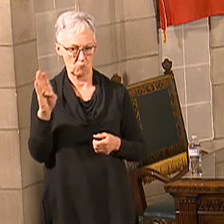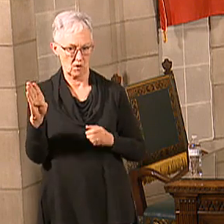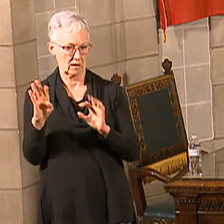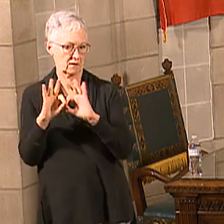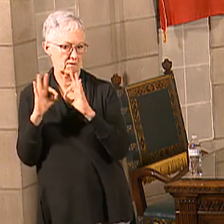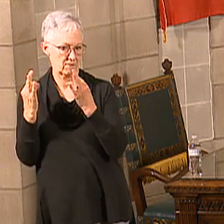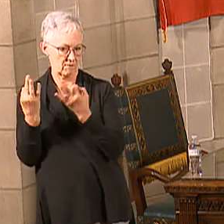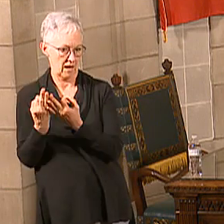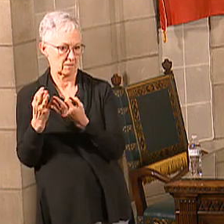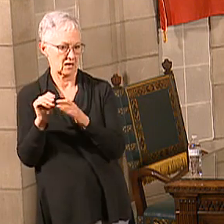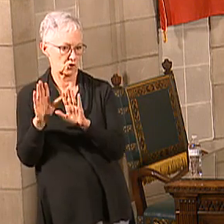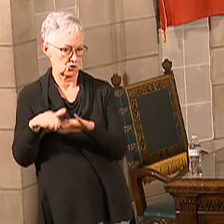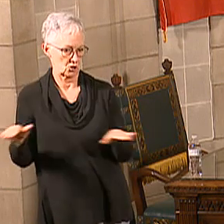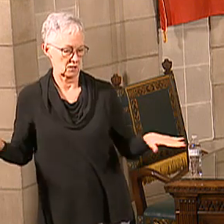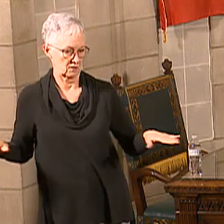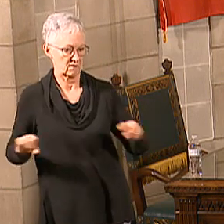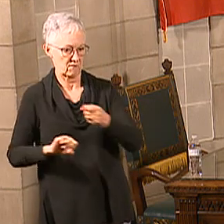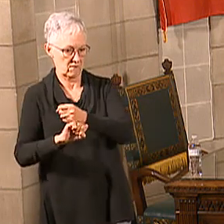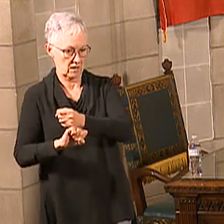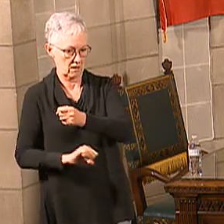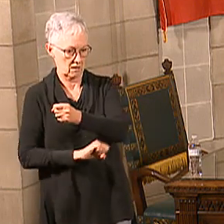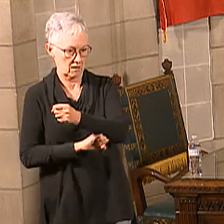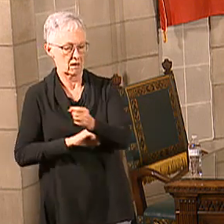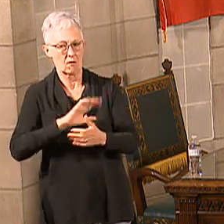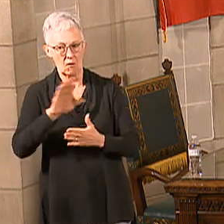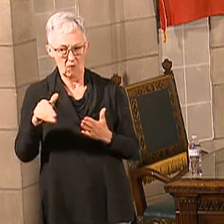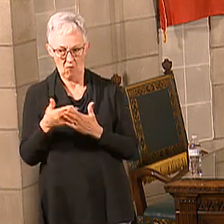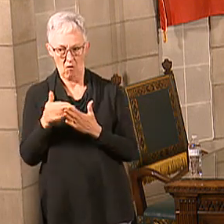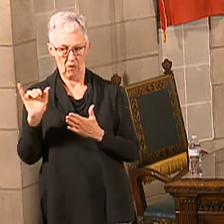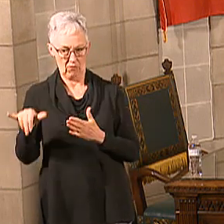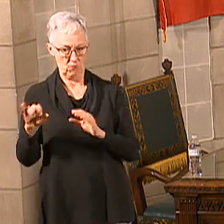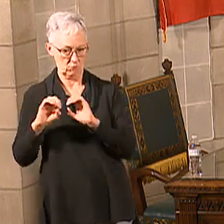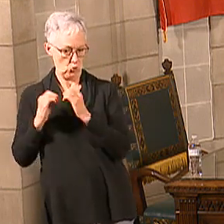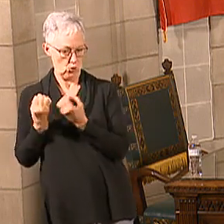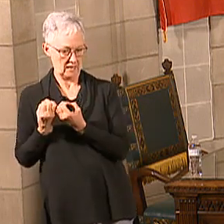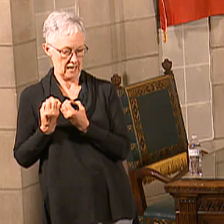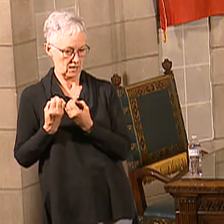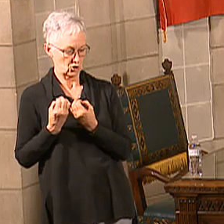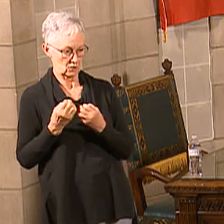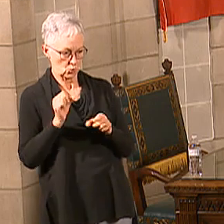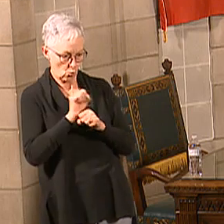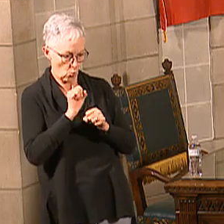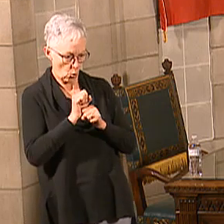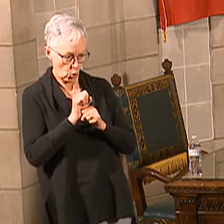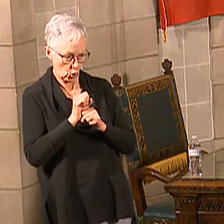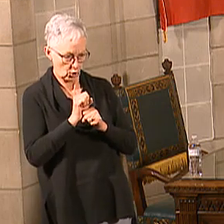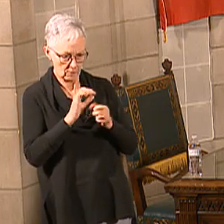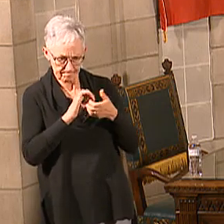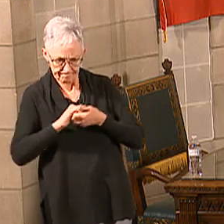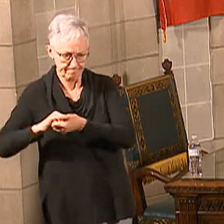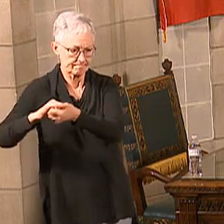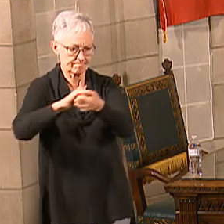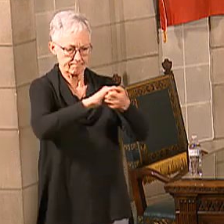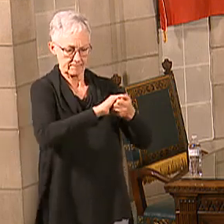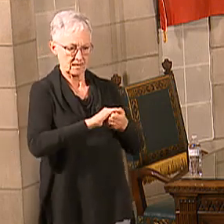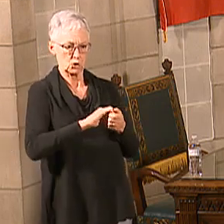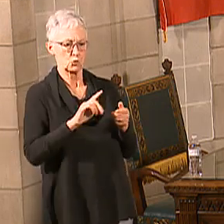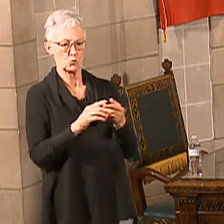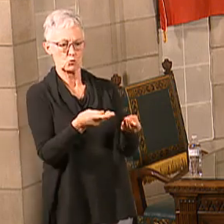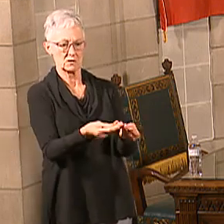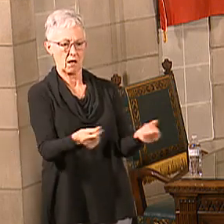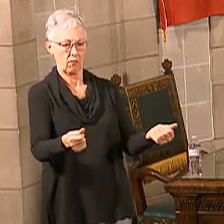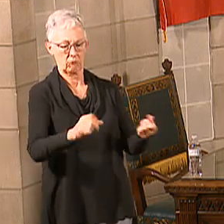of Health and Human Services. They all come together to help solve those communities' problems. And these collaboratives have proven themselves to